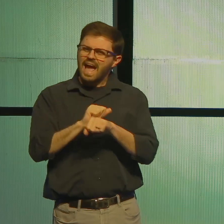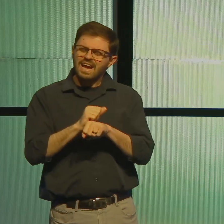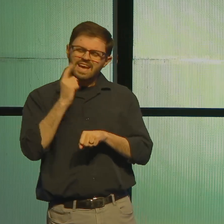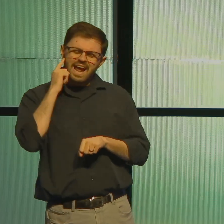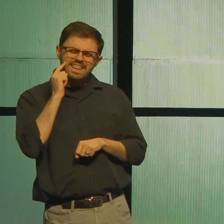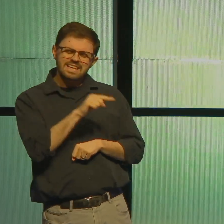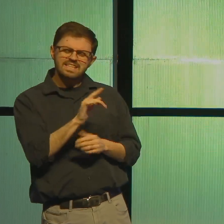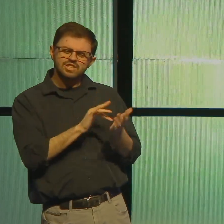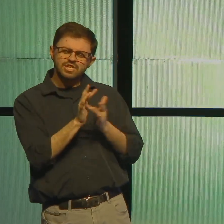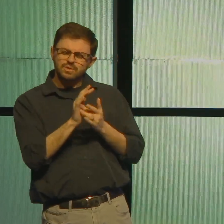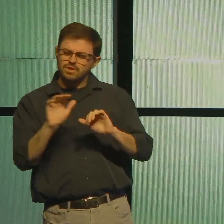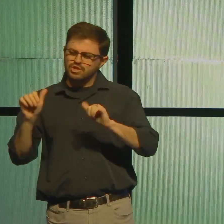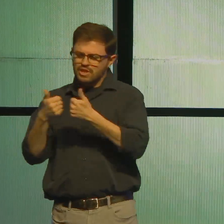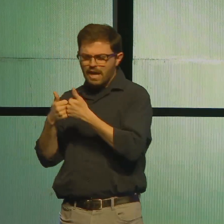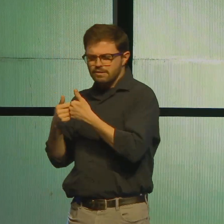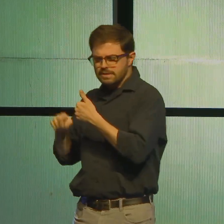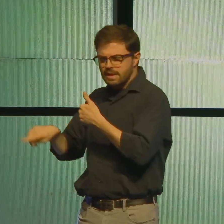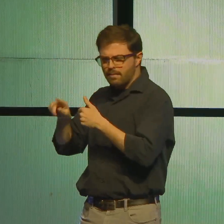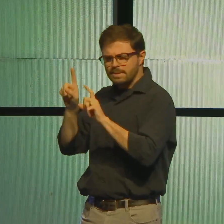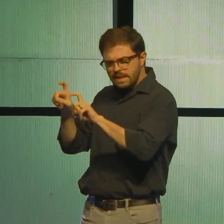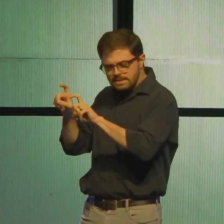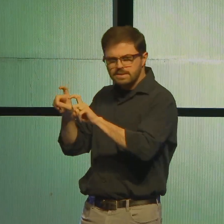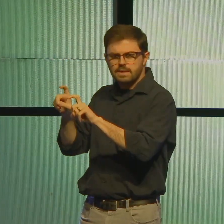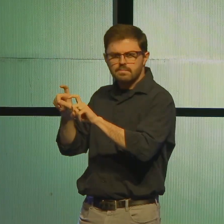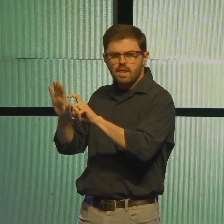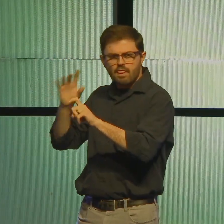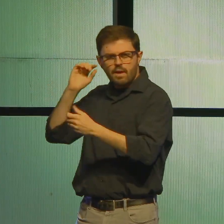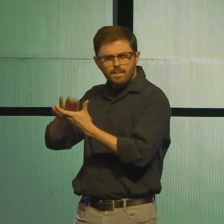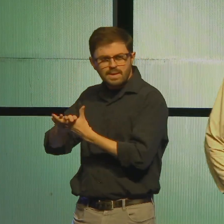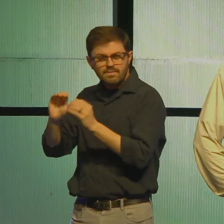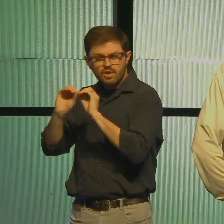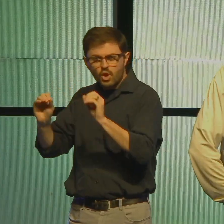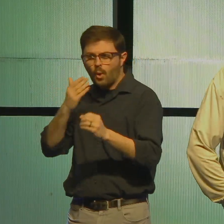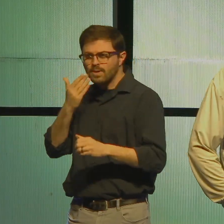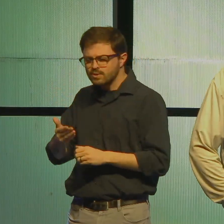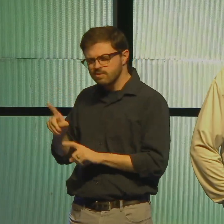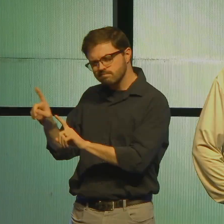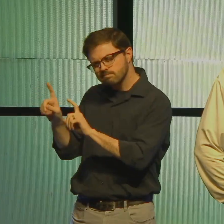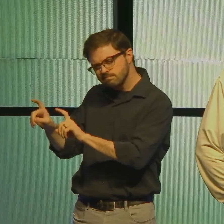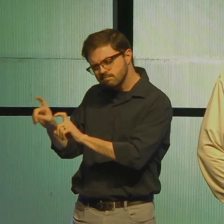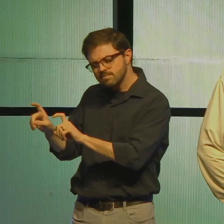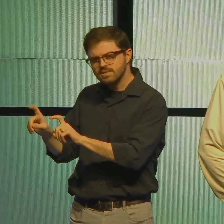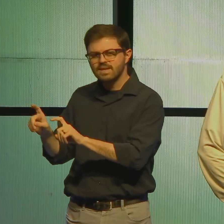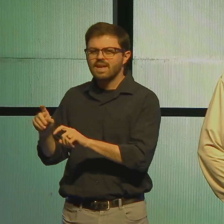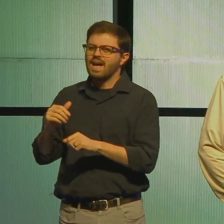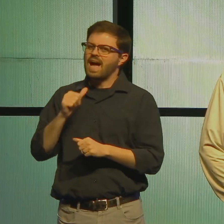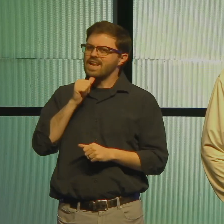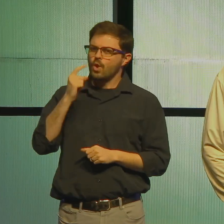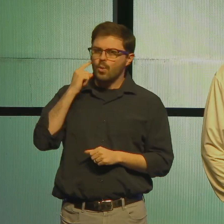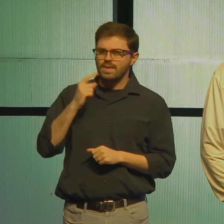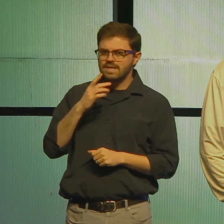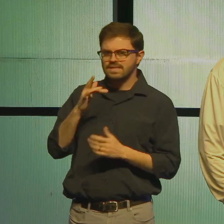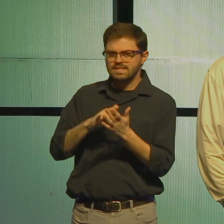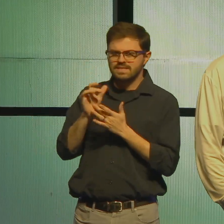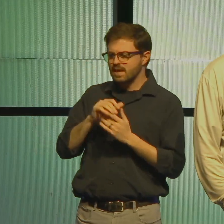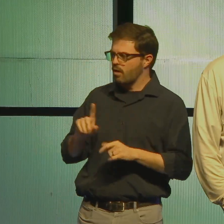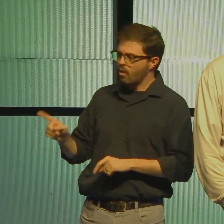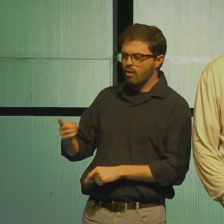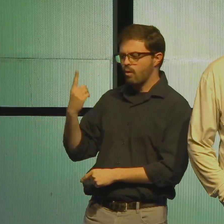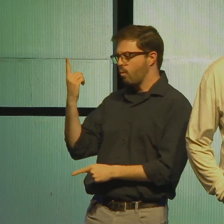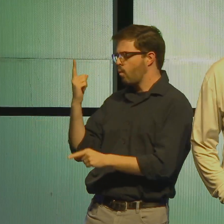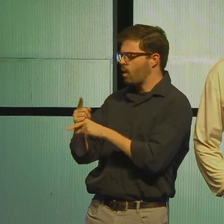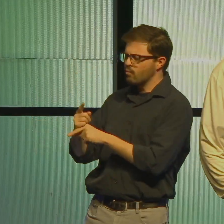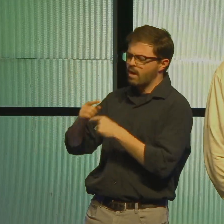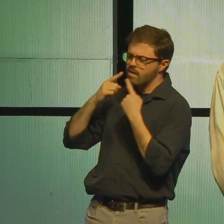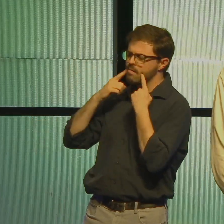them on their belief that no one is good. I don't think Jesus was saying, hey, you got this one right, finally.